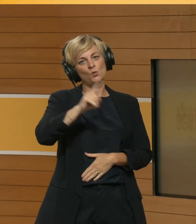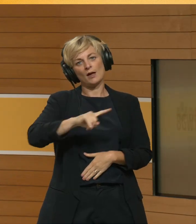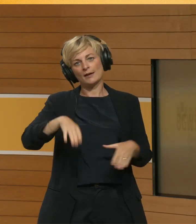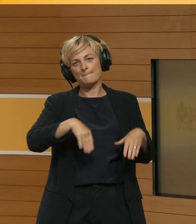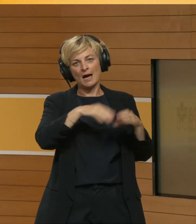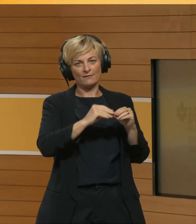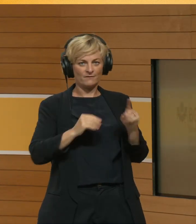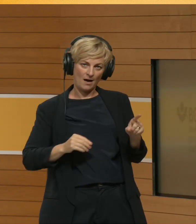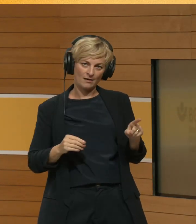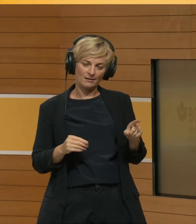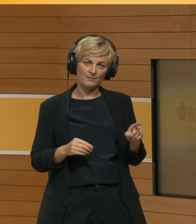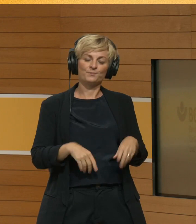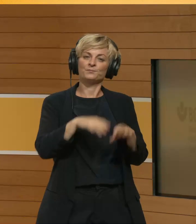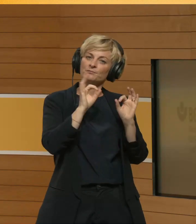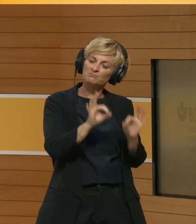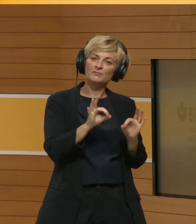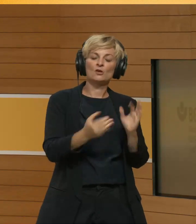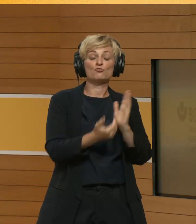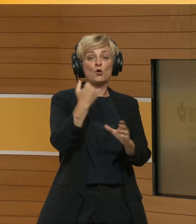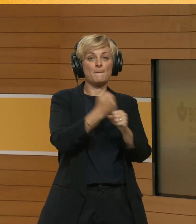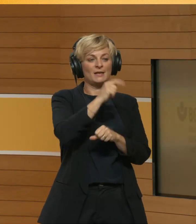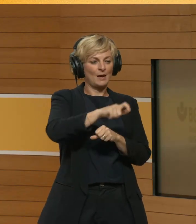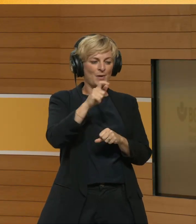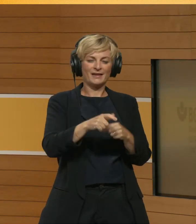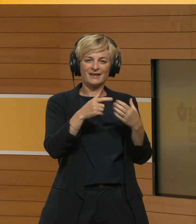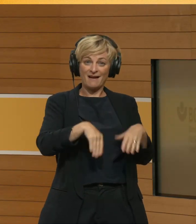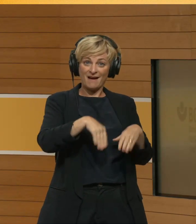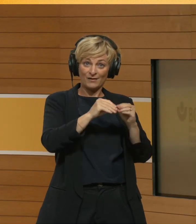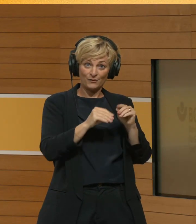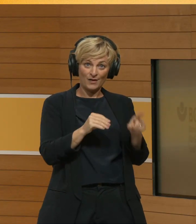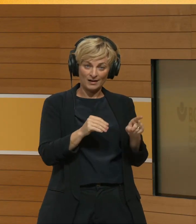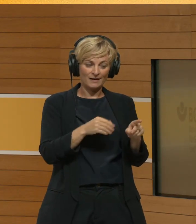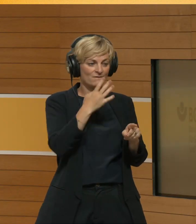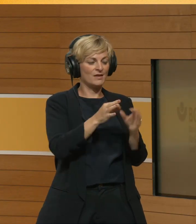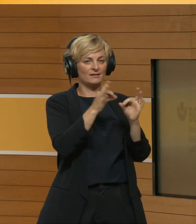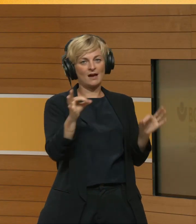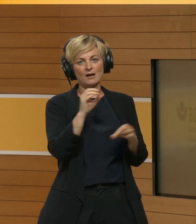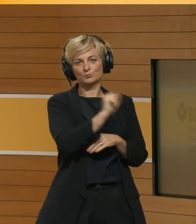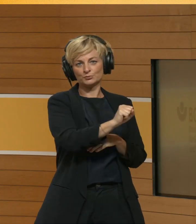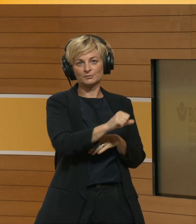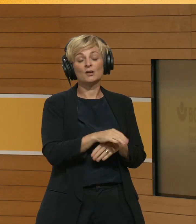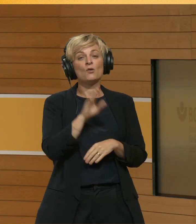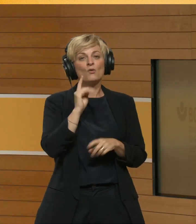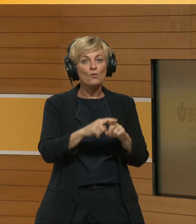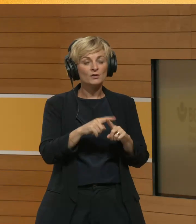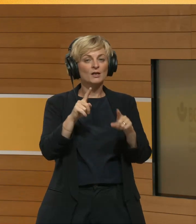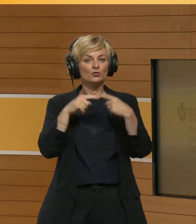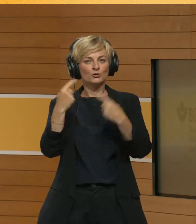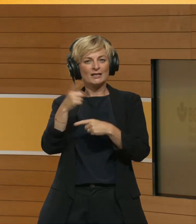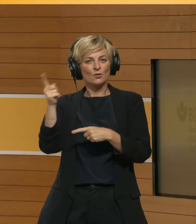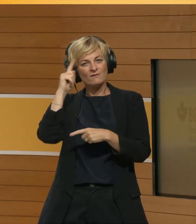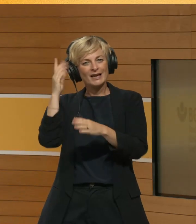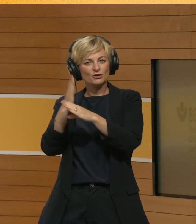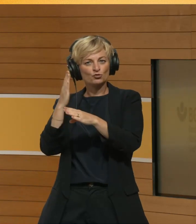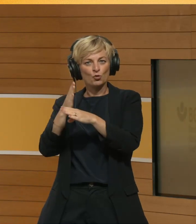point. And the wards know that for those 4 days, the stuff is out planned. So